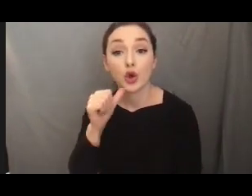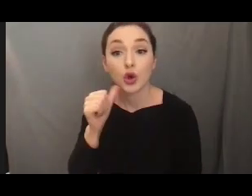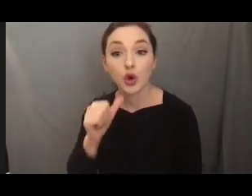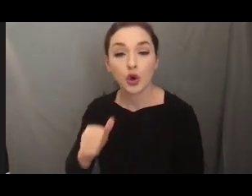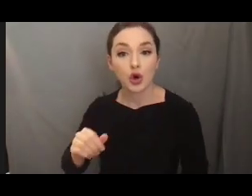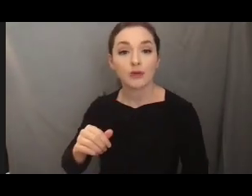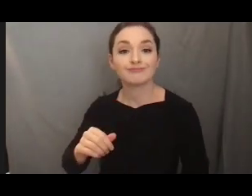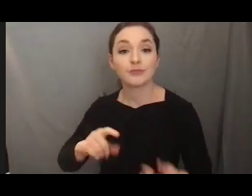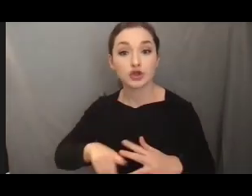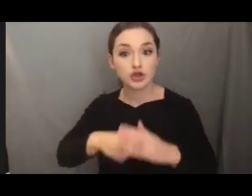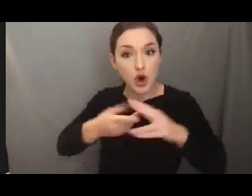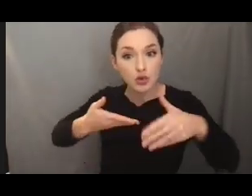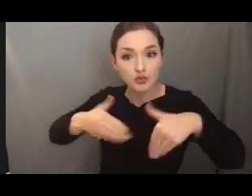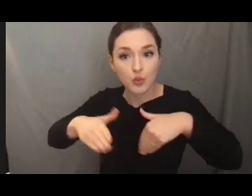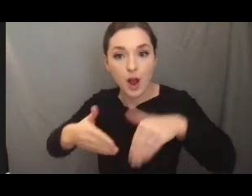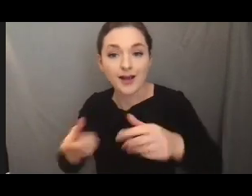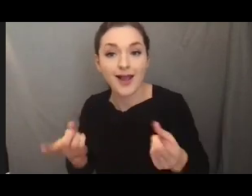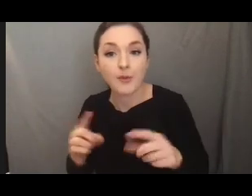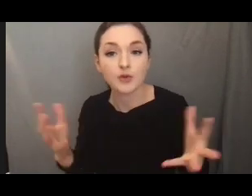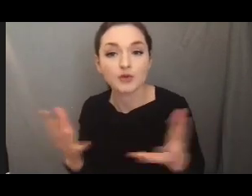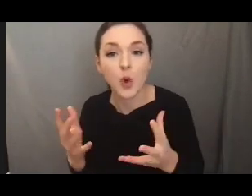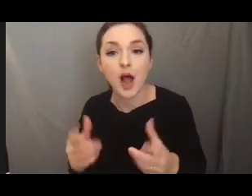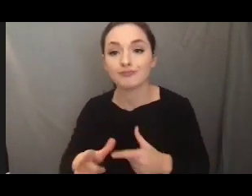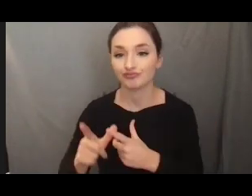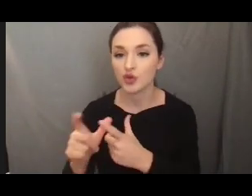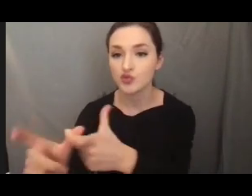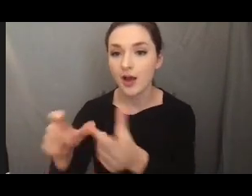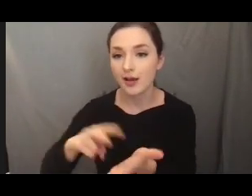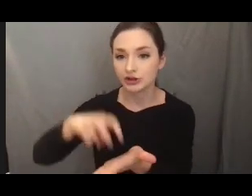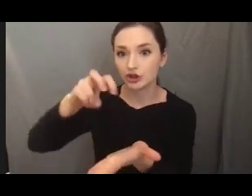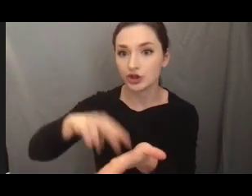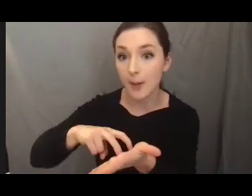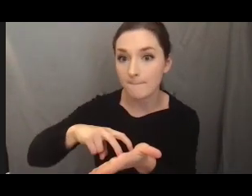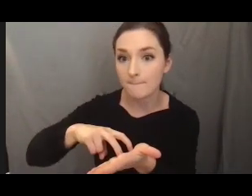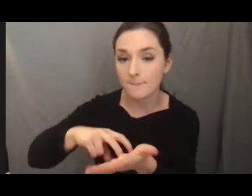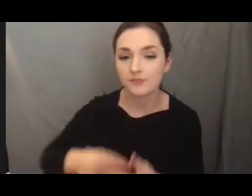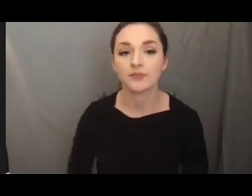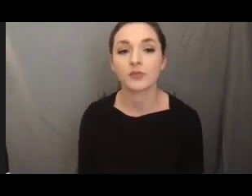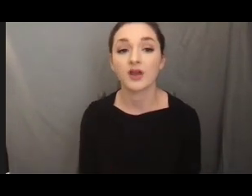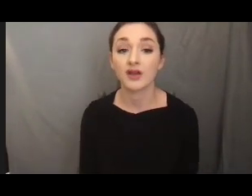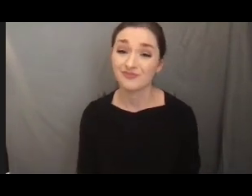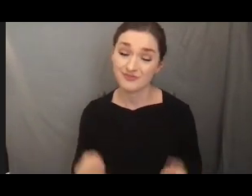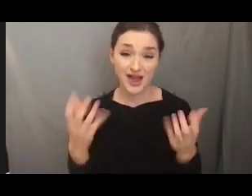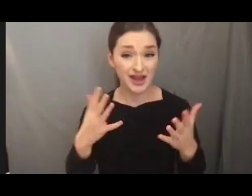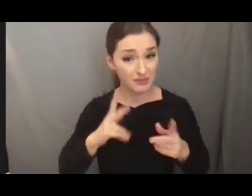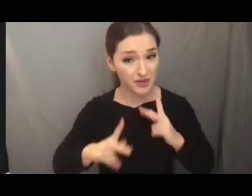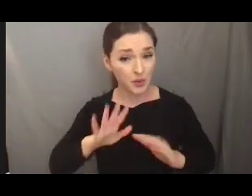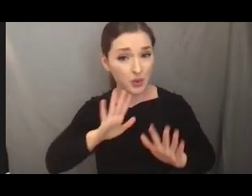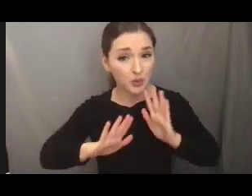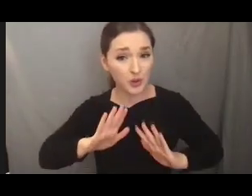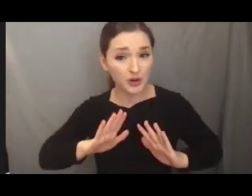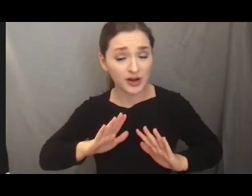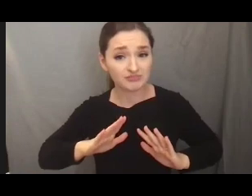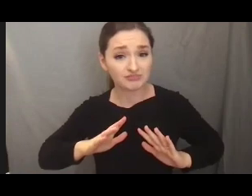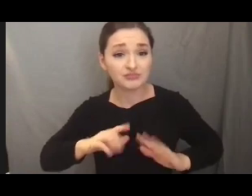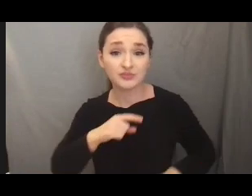jumped instead. She worried people though. She was always so small and sickly.